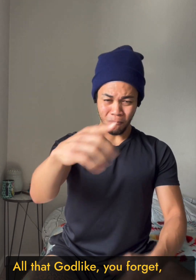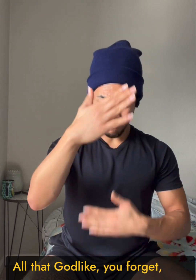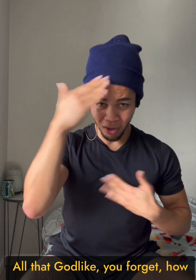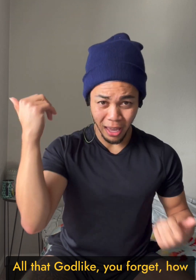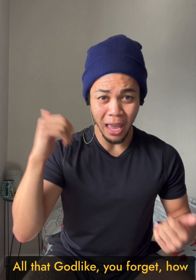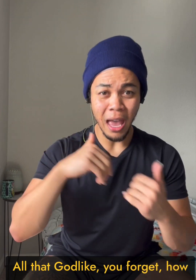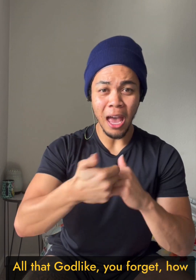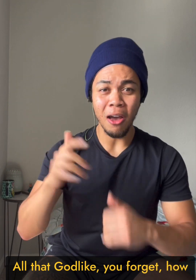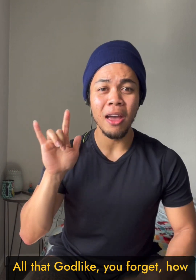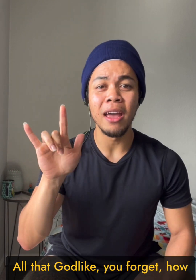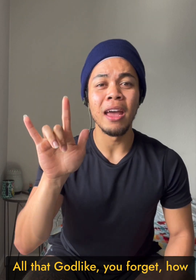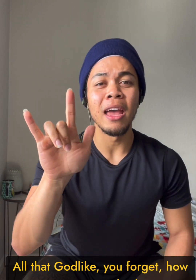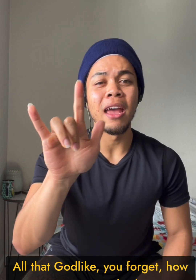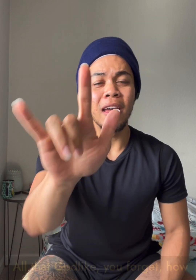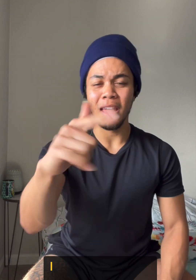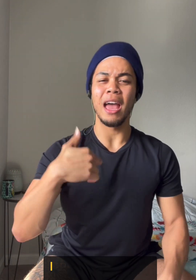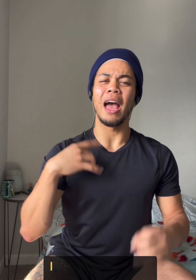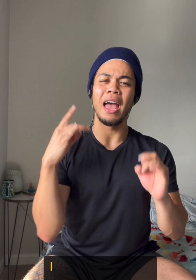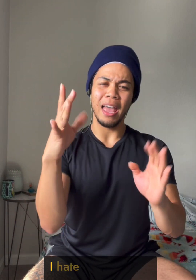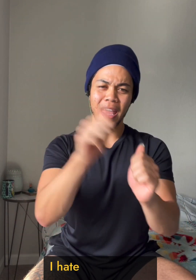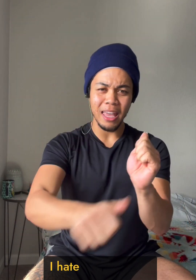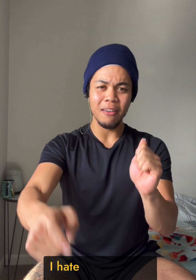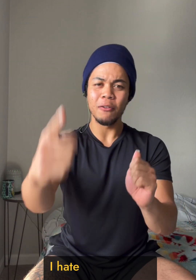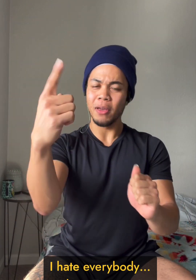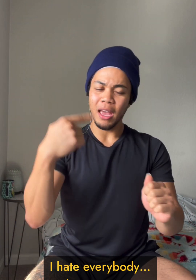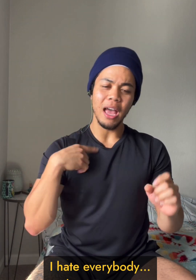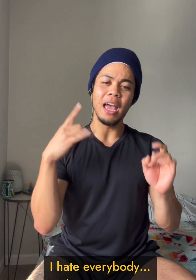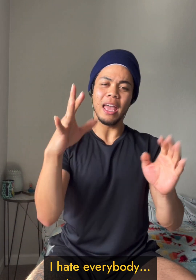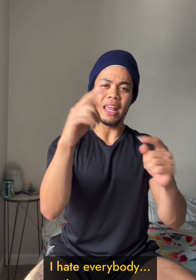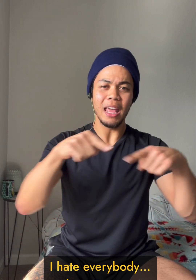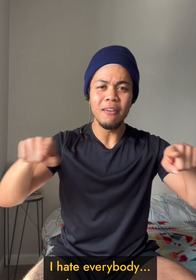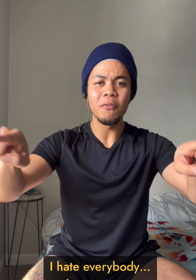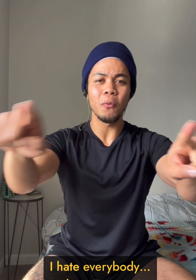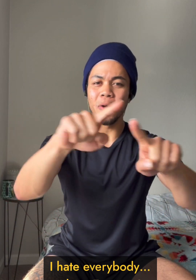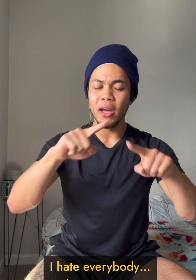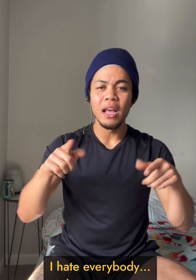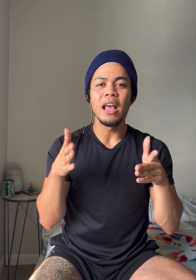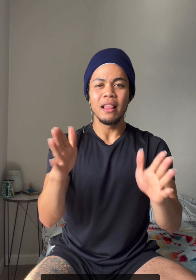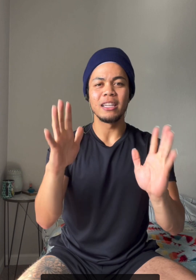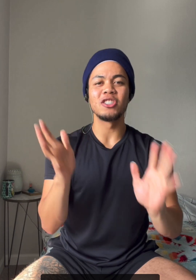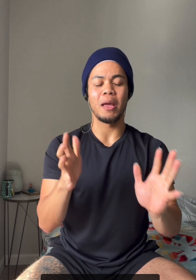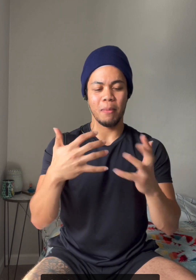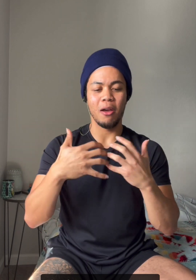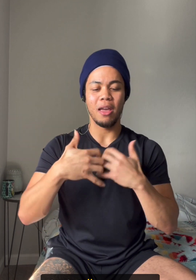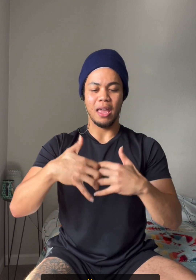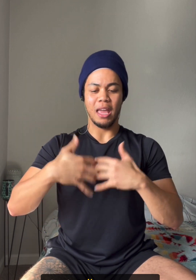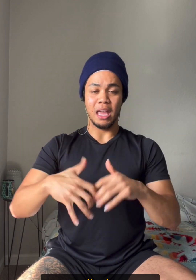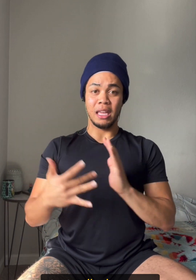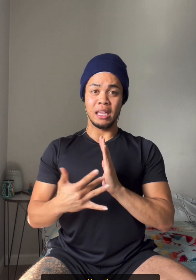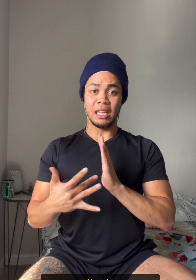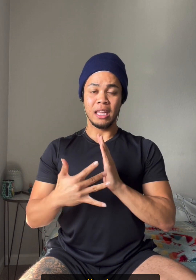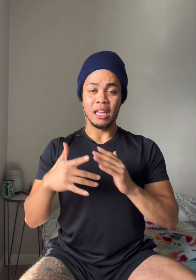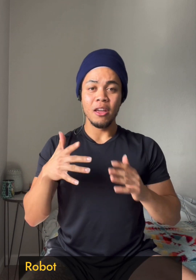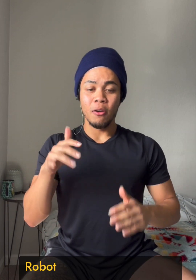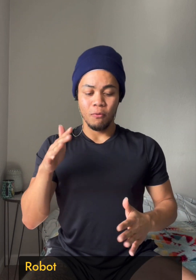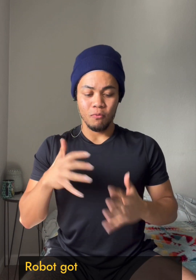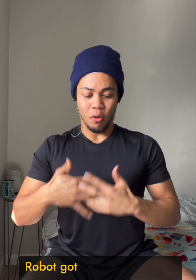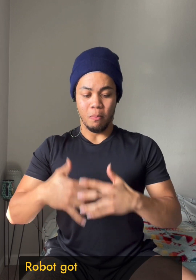love somebody I ain't everybody I ain't everyone Let's talk about AI Robot got more heart